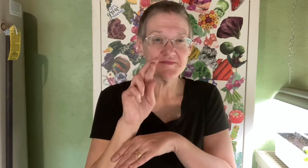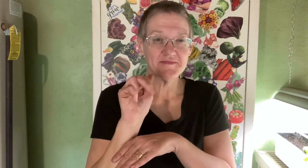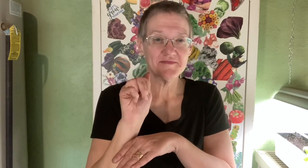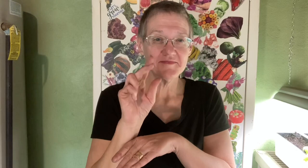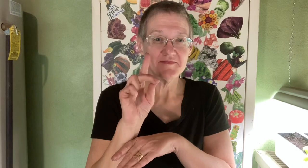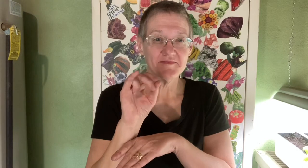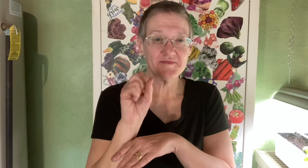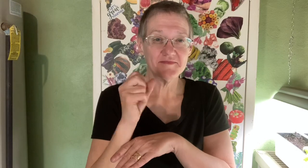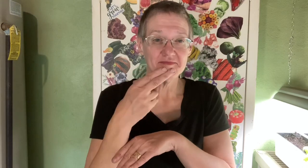radishes.